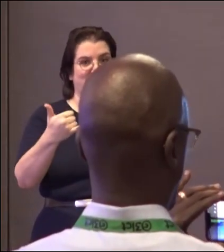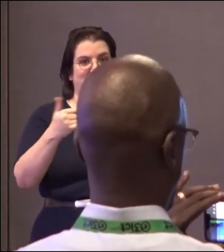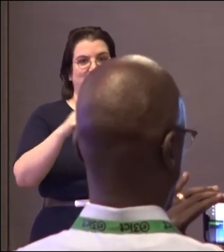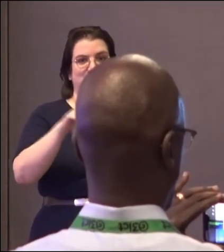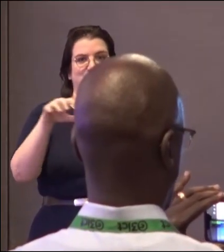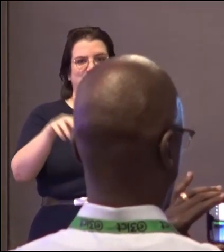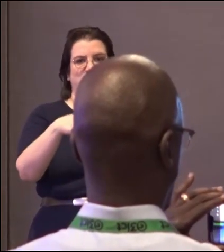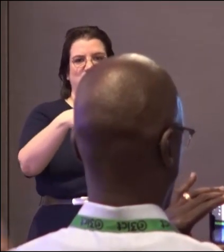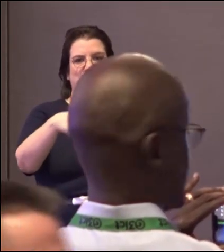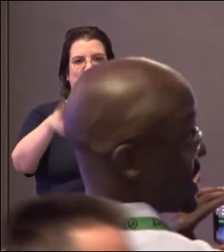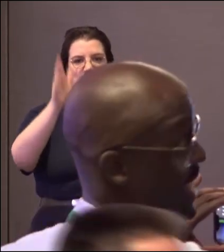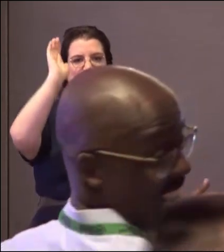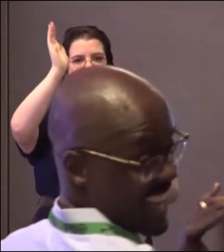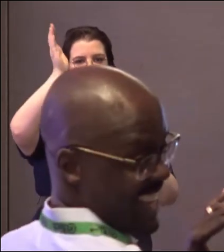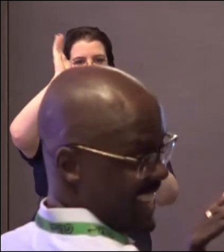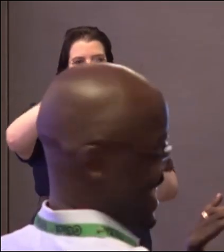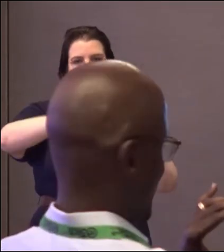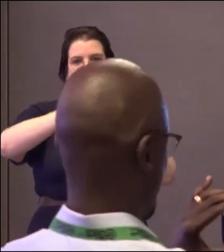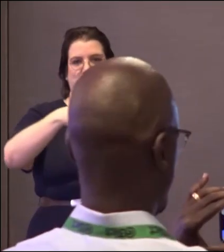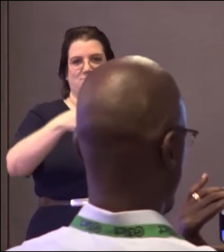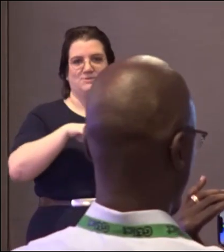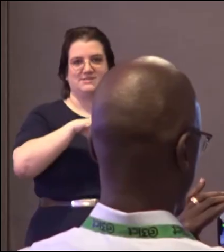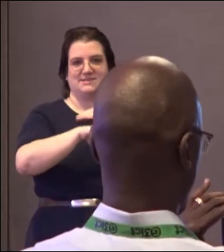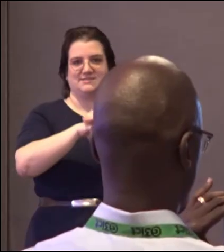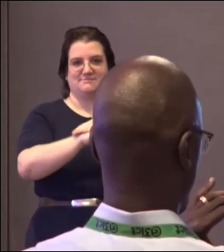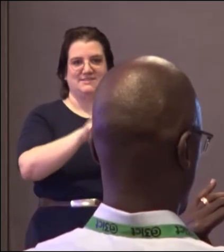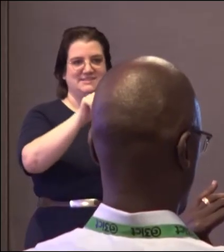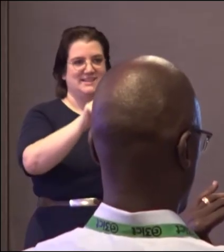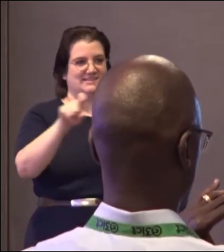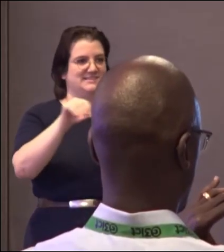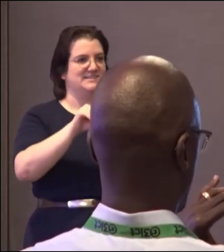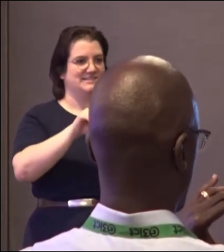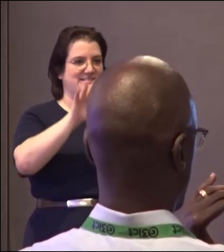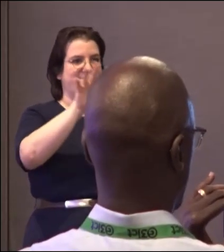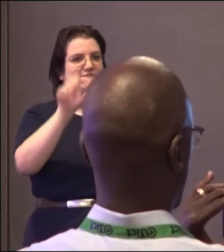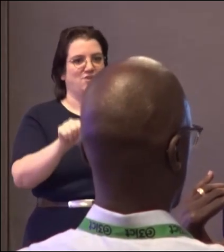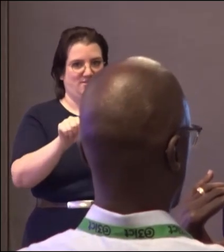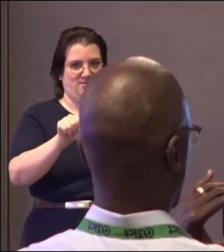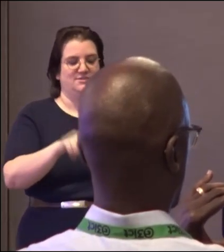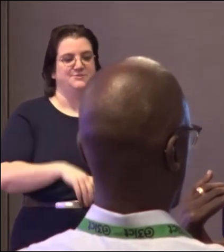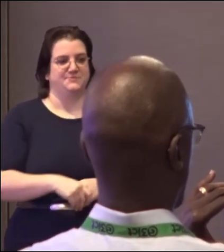short presentation on accessibility testing in Africa.